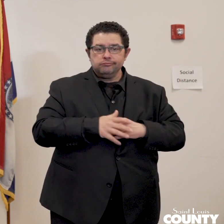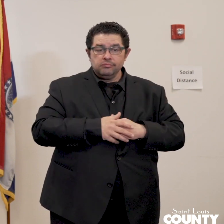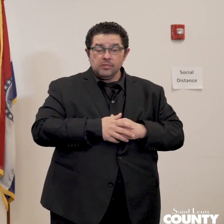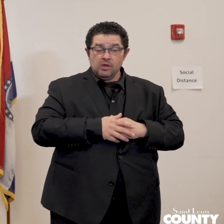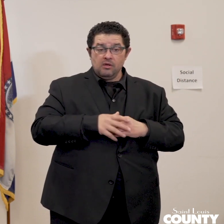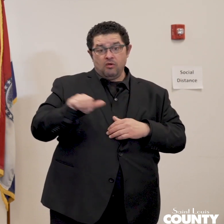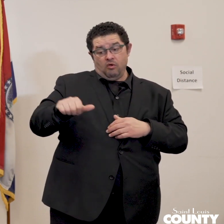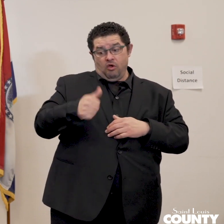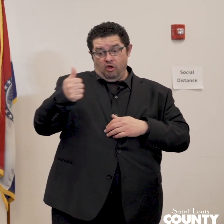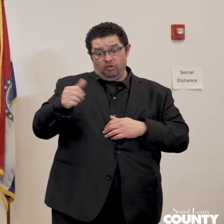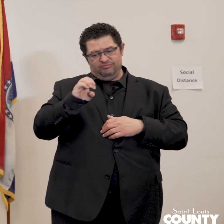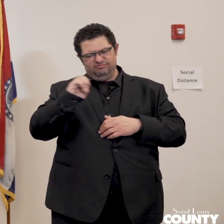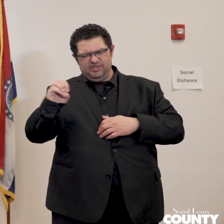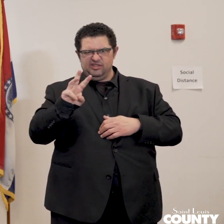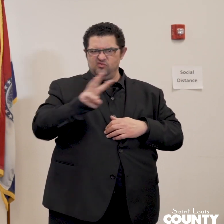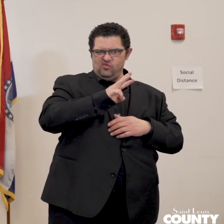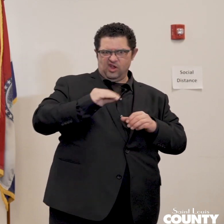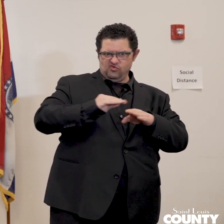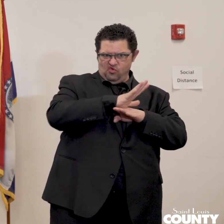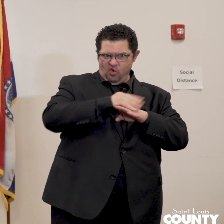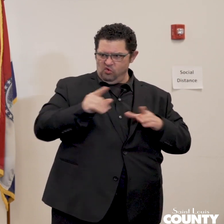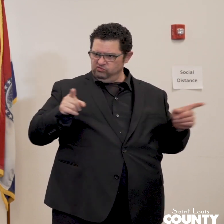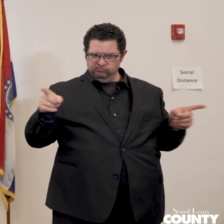and affected other communities around the globe.